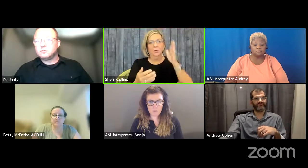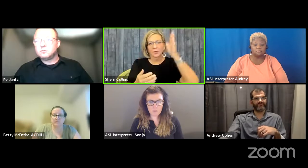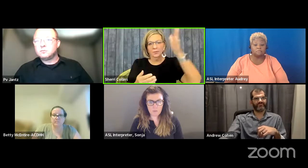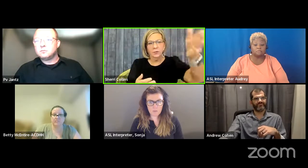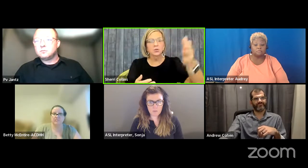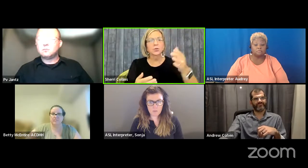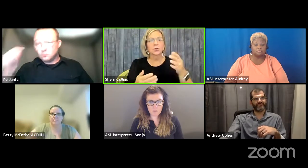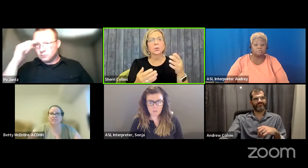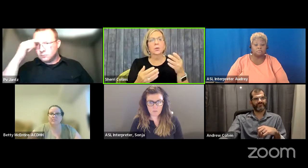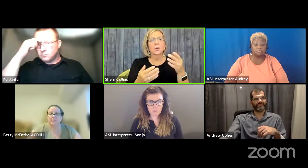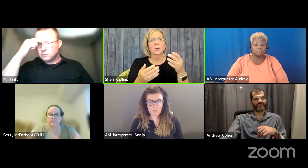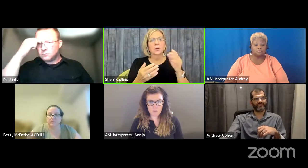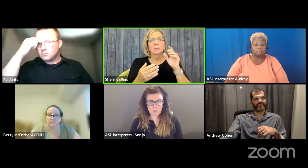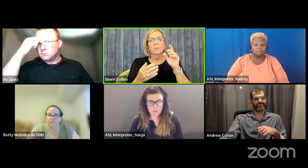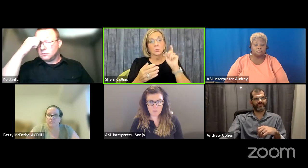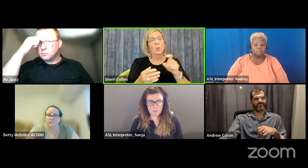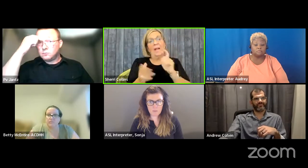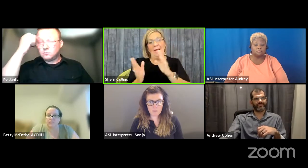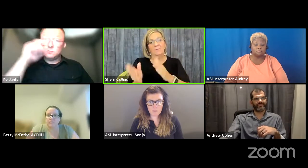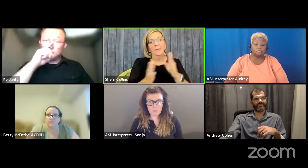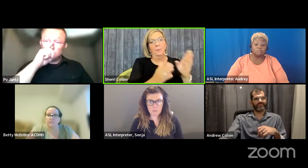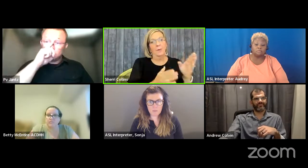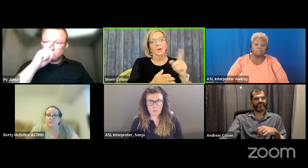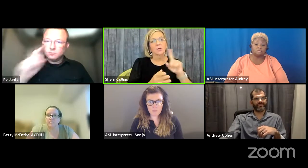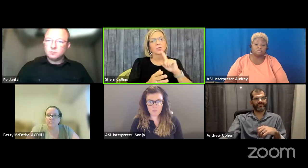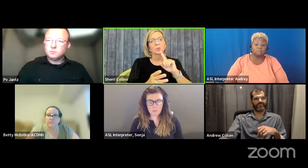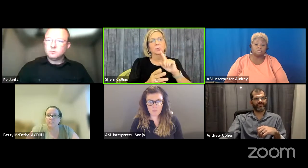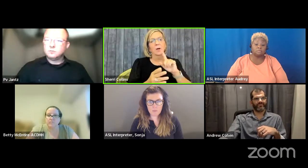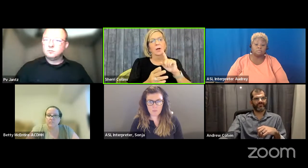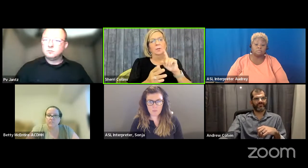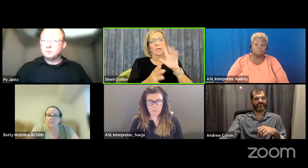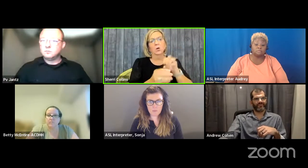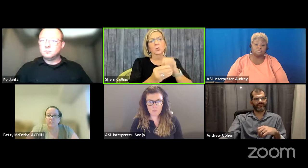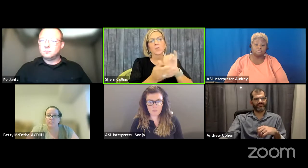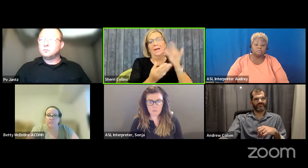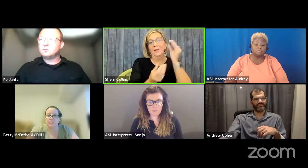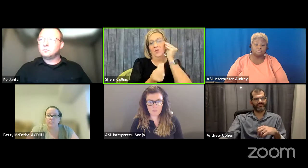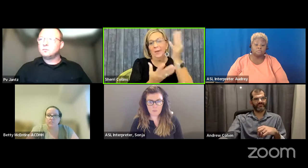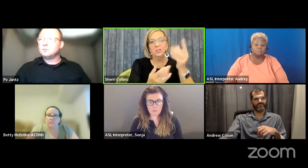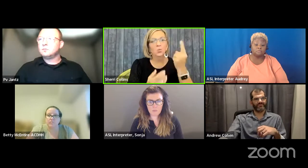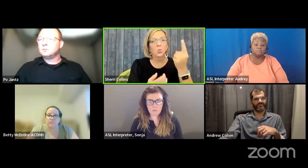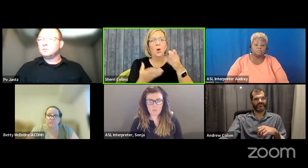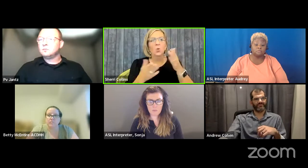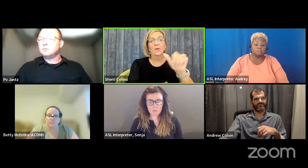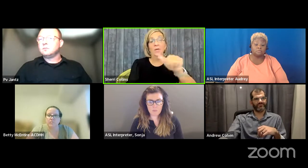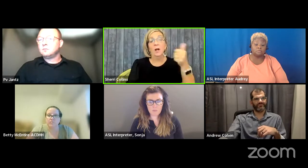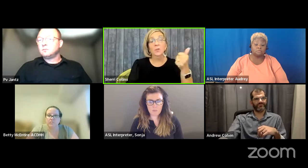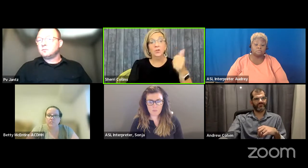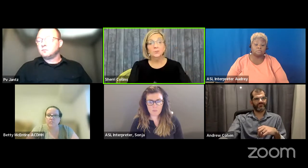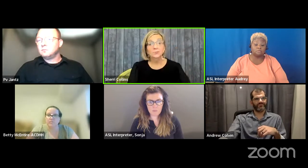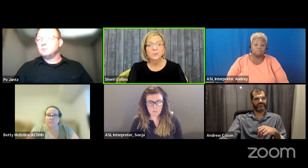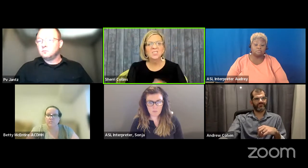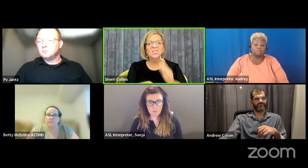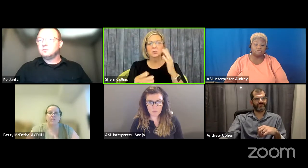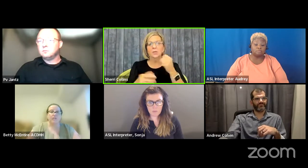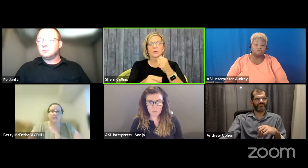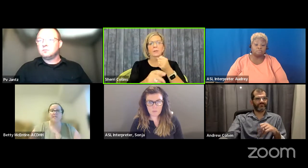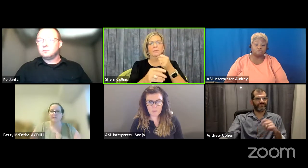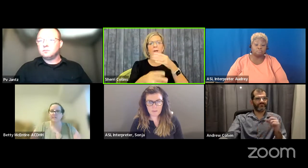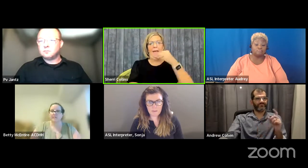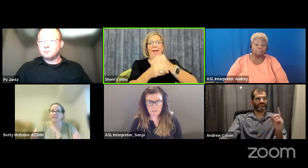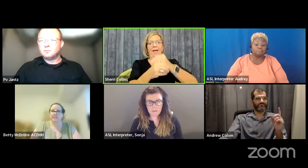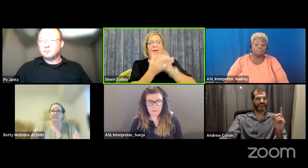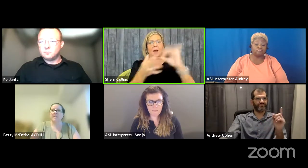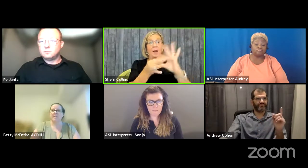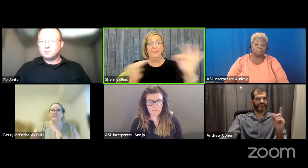whichever, in the future, because we would have to be prepared to include that information one way or the other. I just wanted